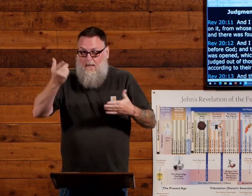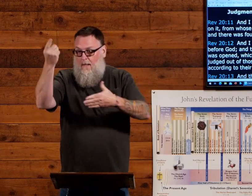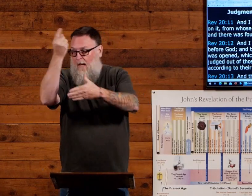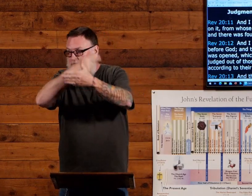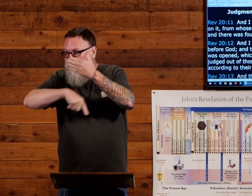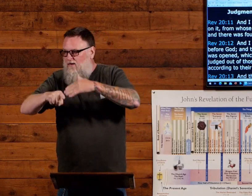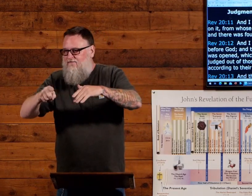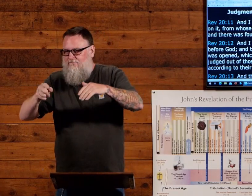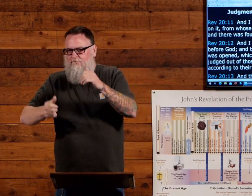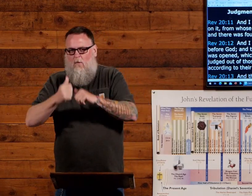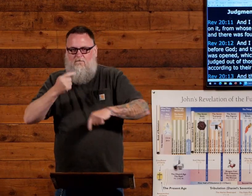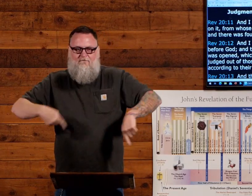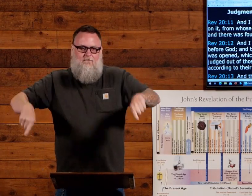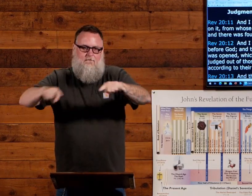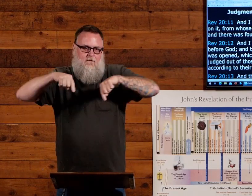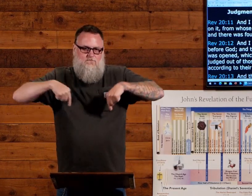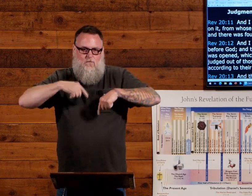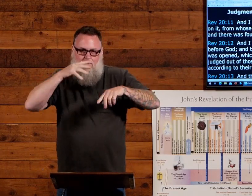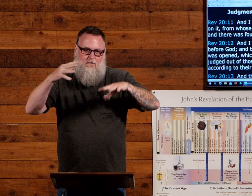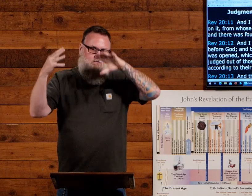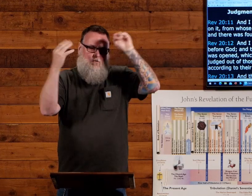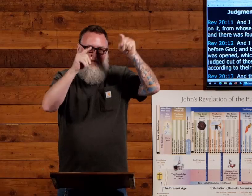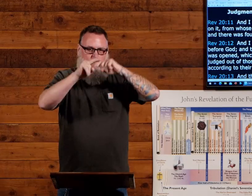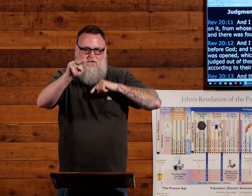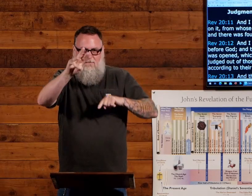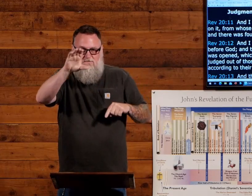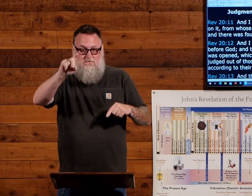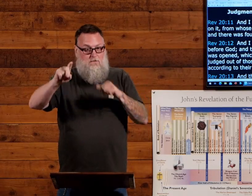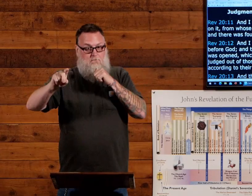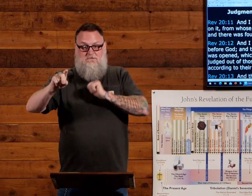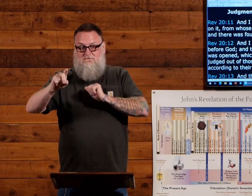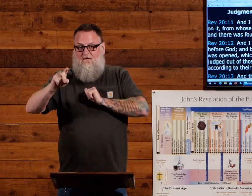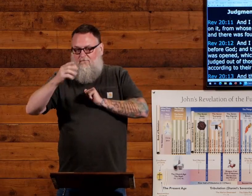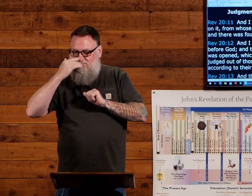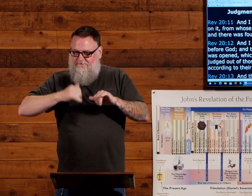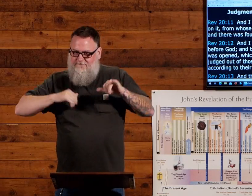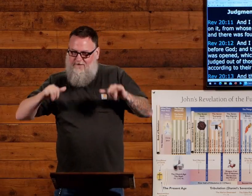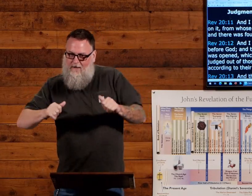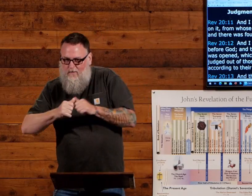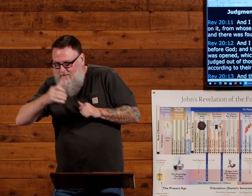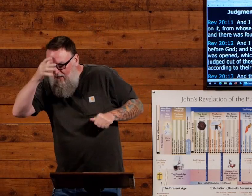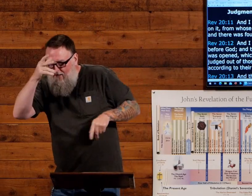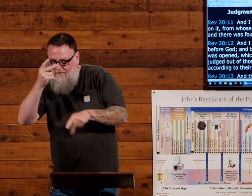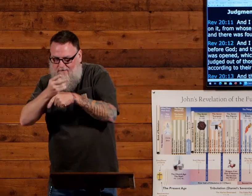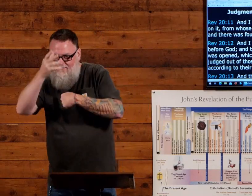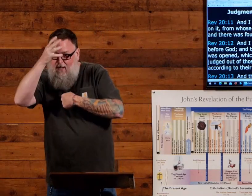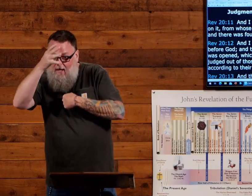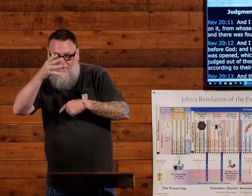This morning, Jim let me know that next week we will not be having class. Most of the staff has gone to NWCCD.